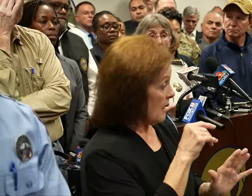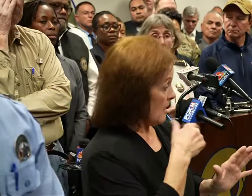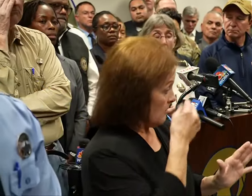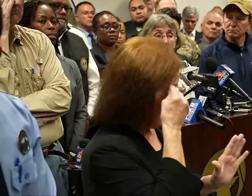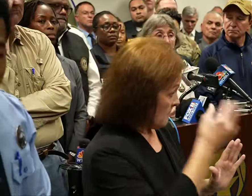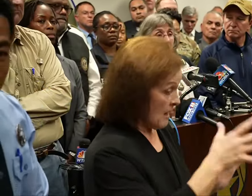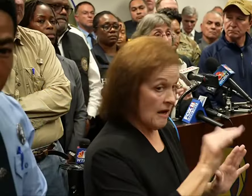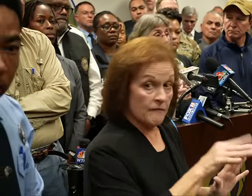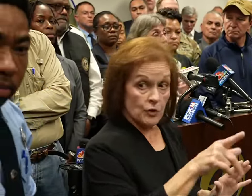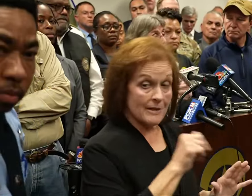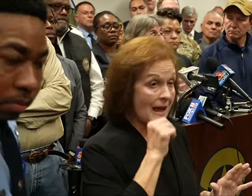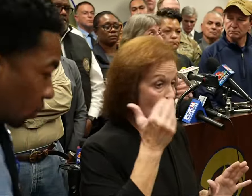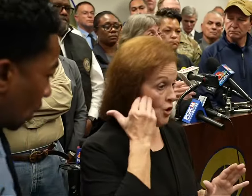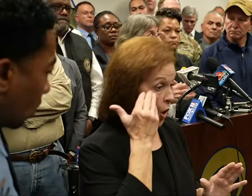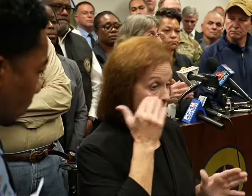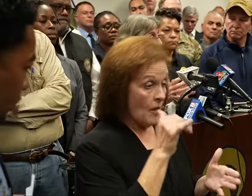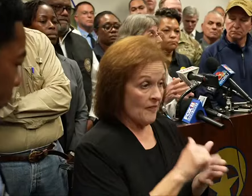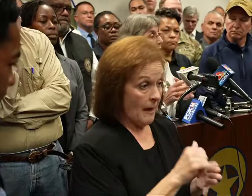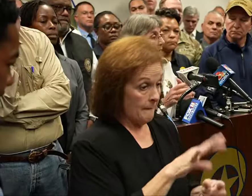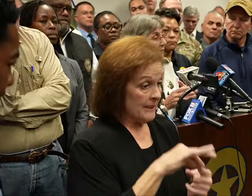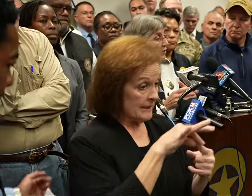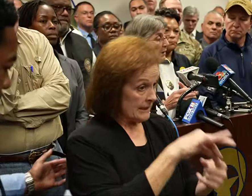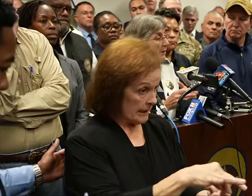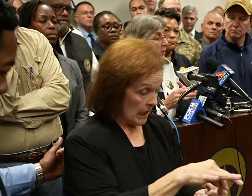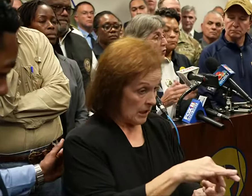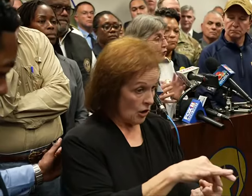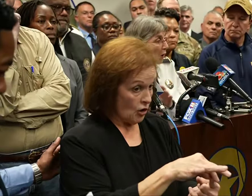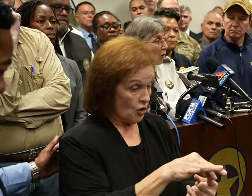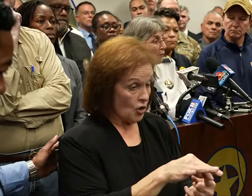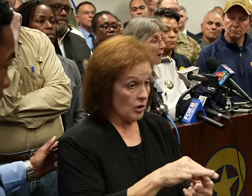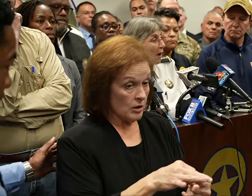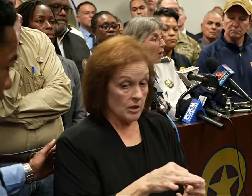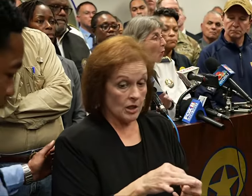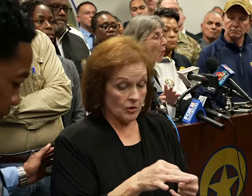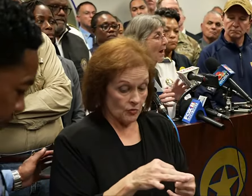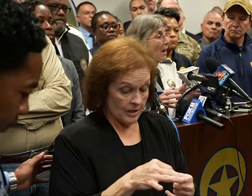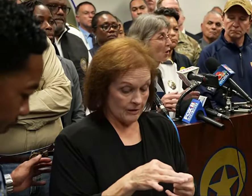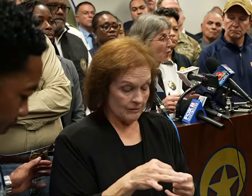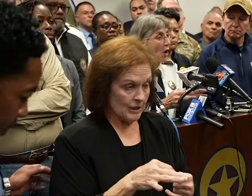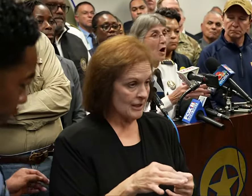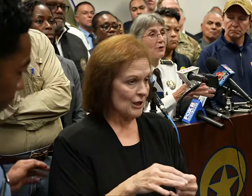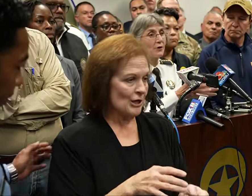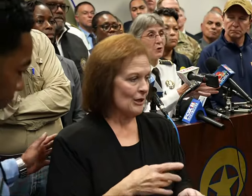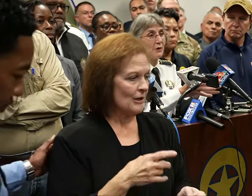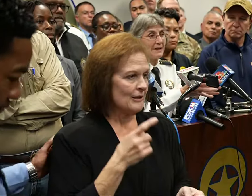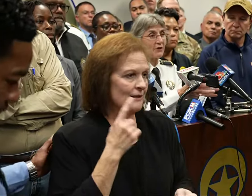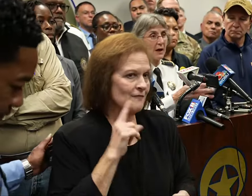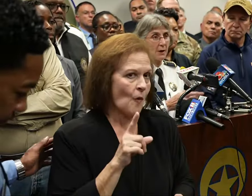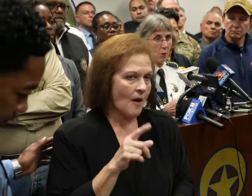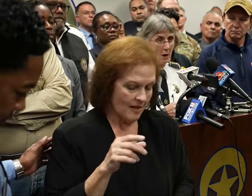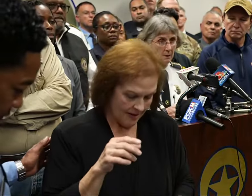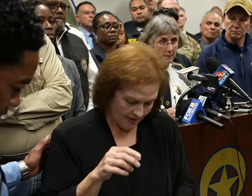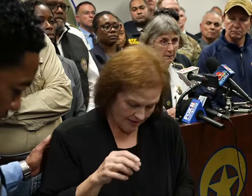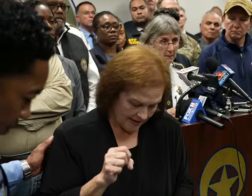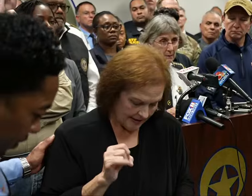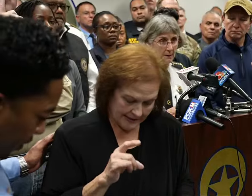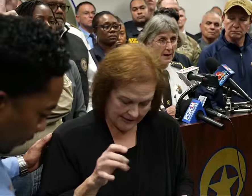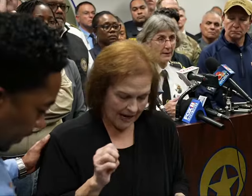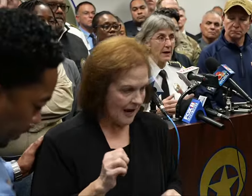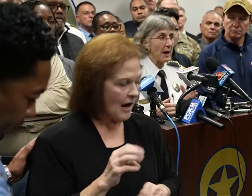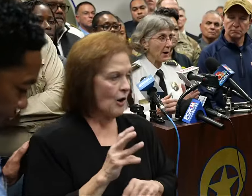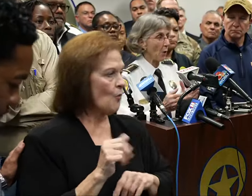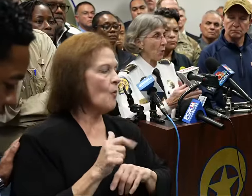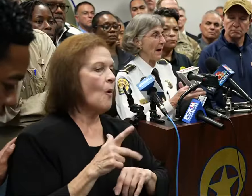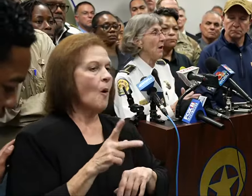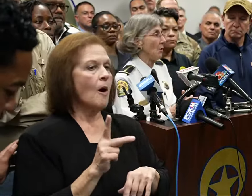not know, that this particular terrorist drove around onto the sidewalk